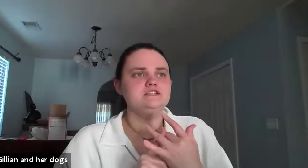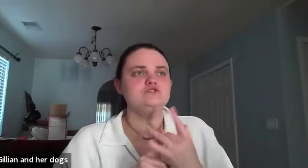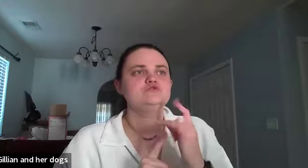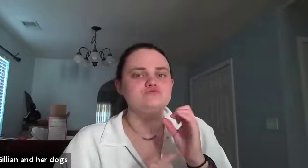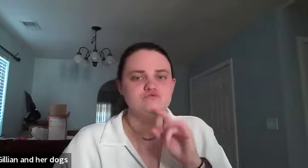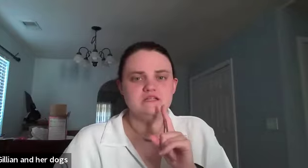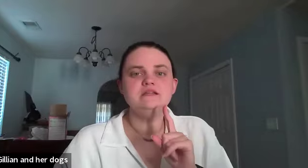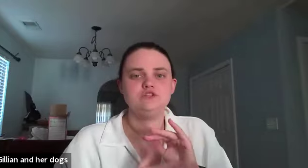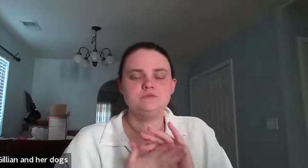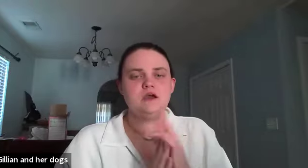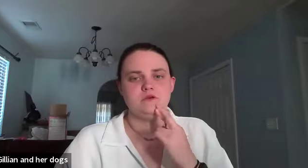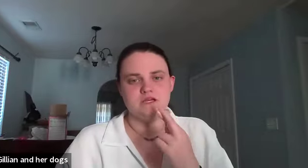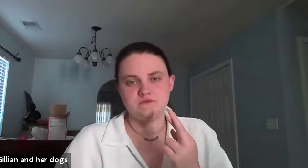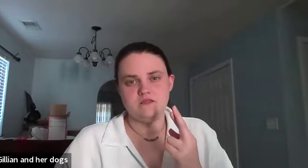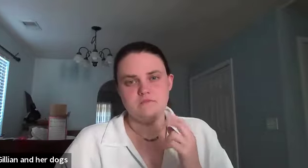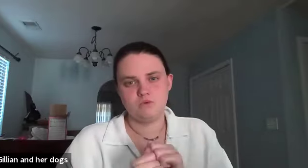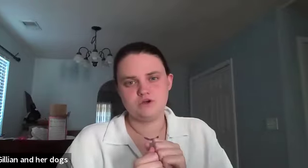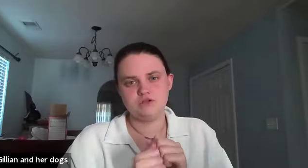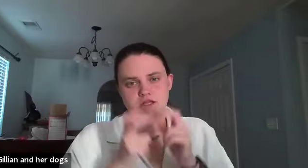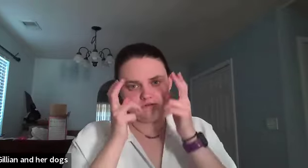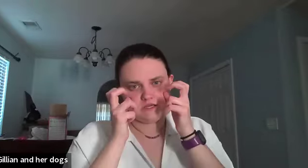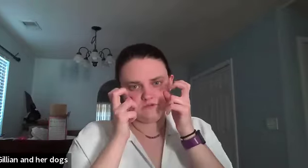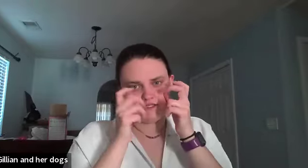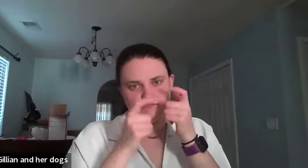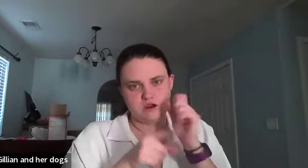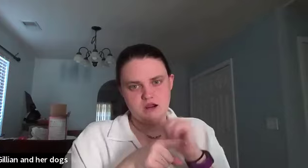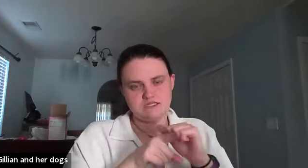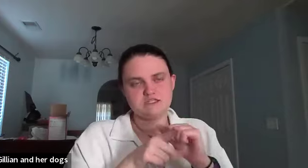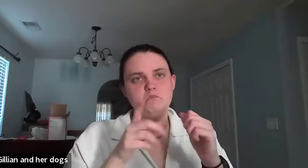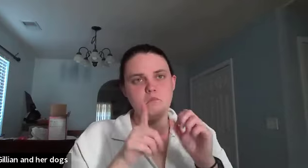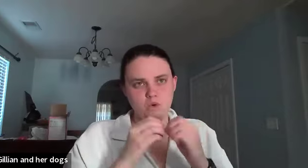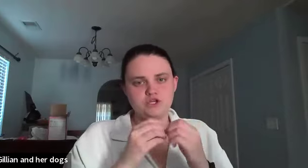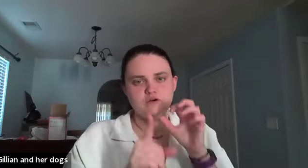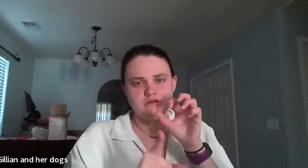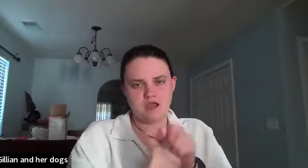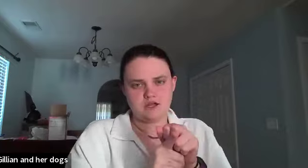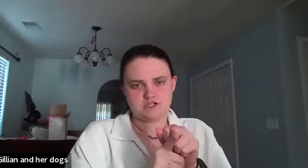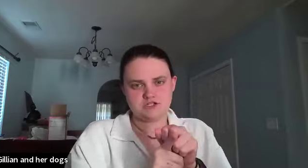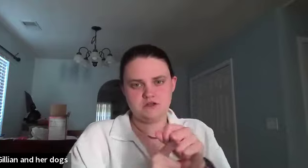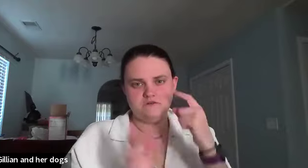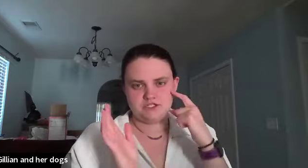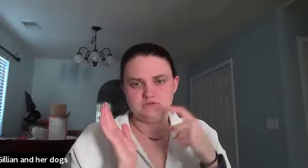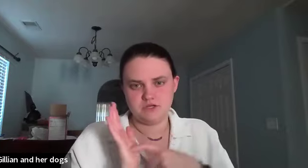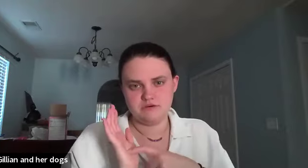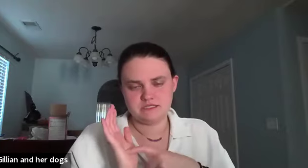context clues really do become your best friend. And the more you like receptively practice, the more you'll catch that you'll